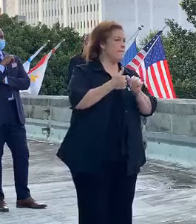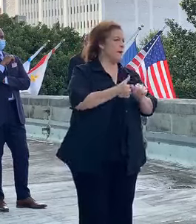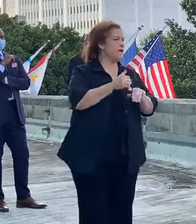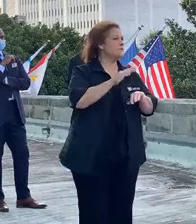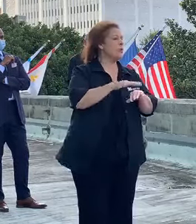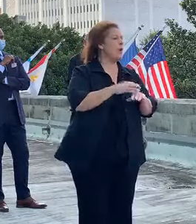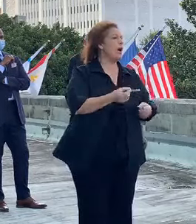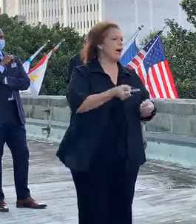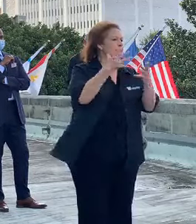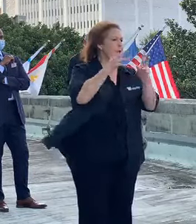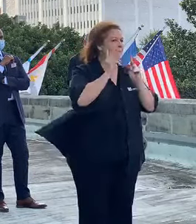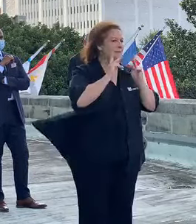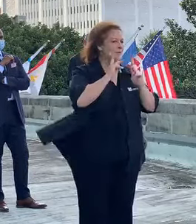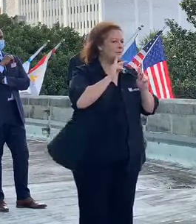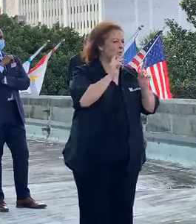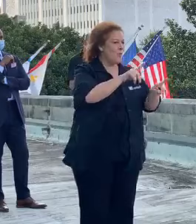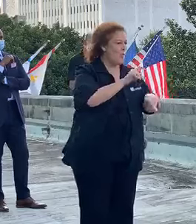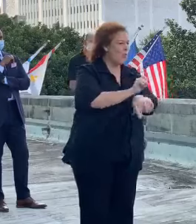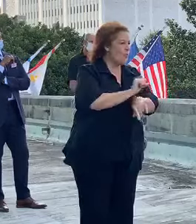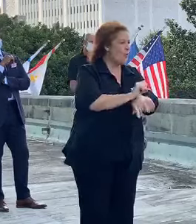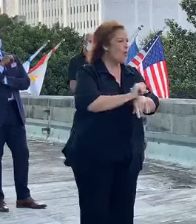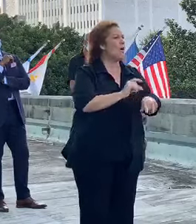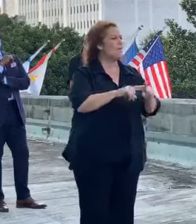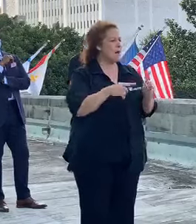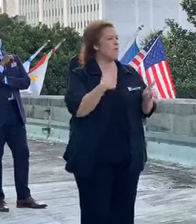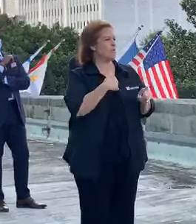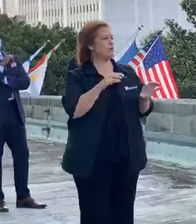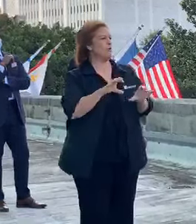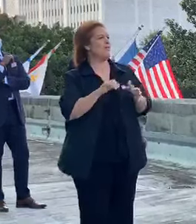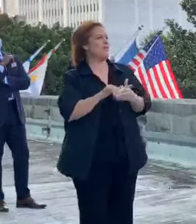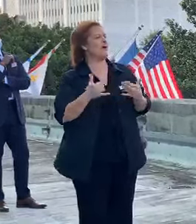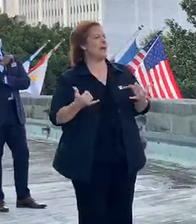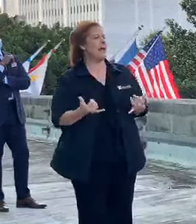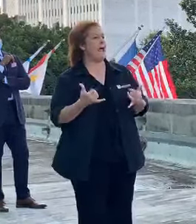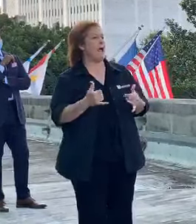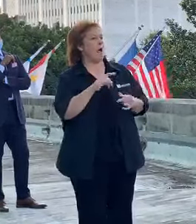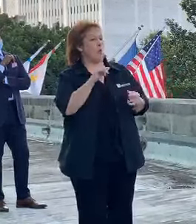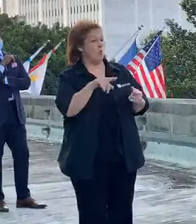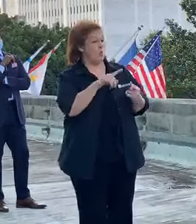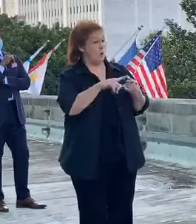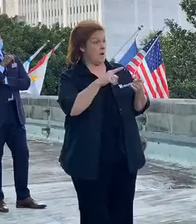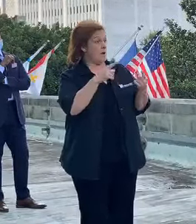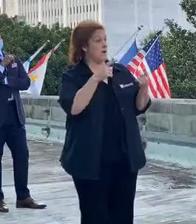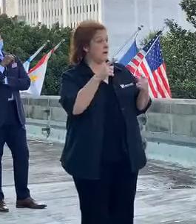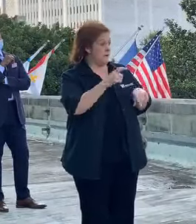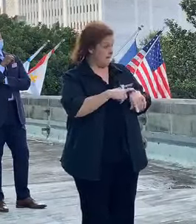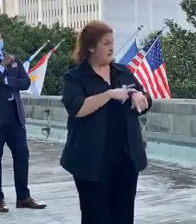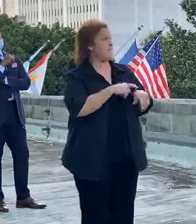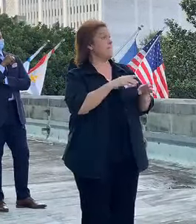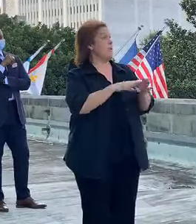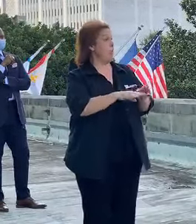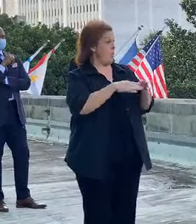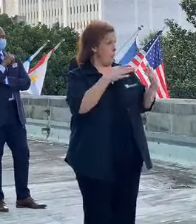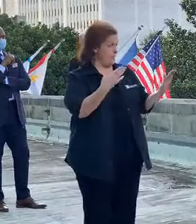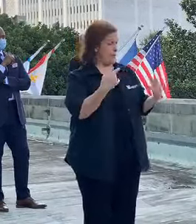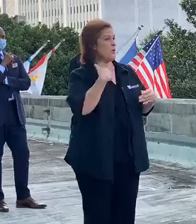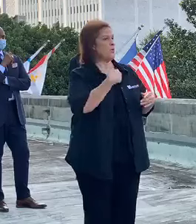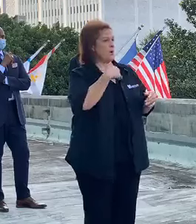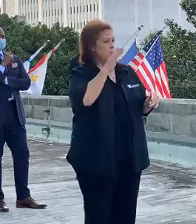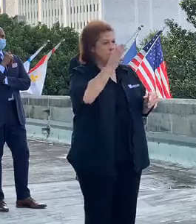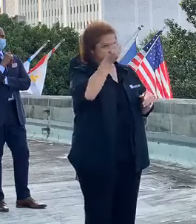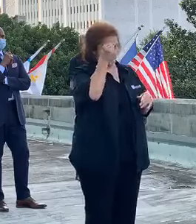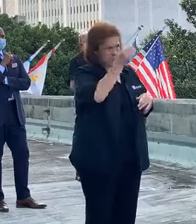staffing configurations, but we're working through that right now. But when the time comes in terms of opening, you will